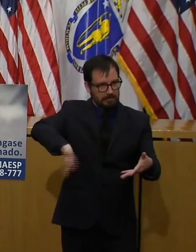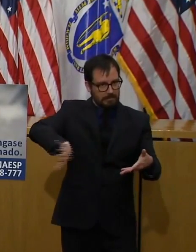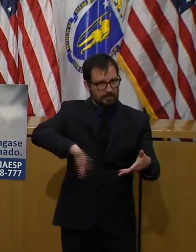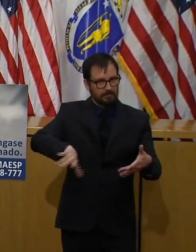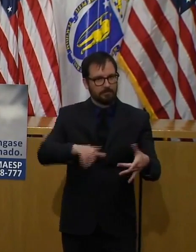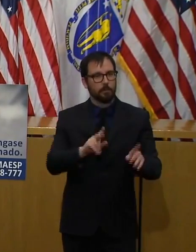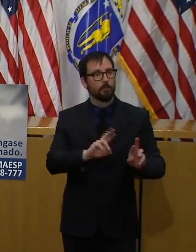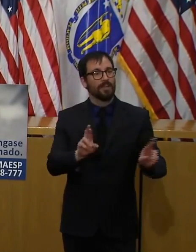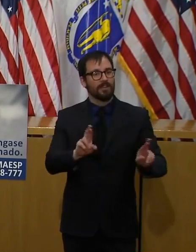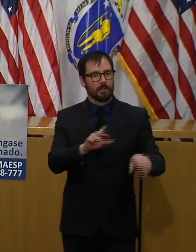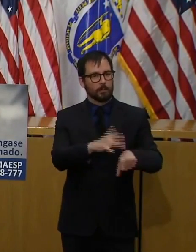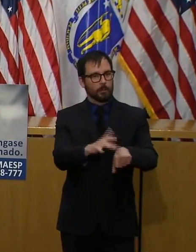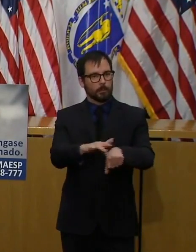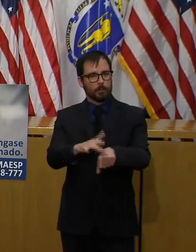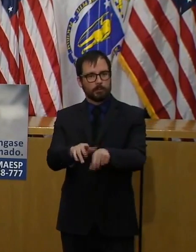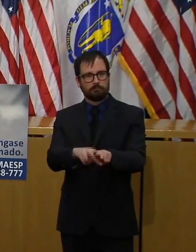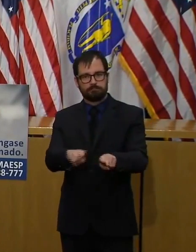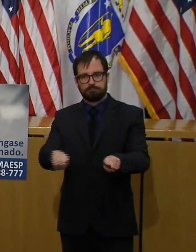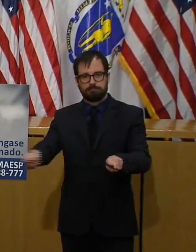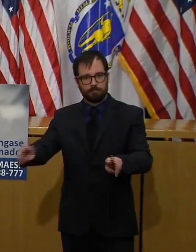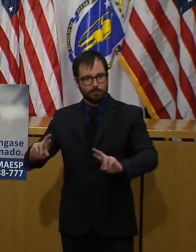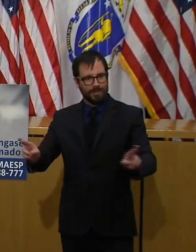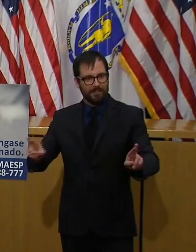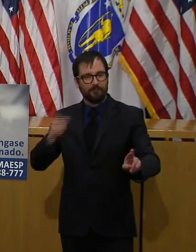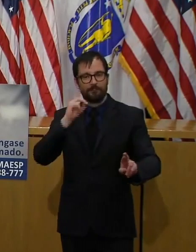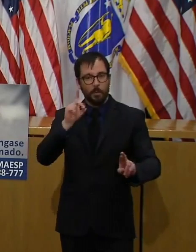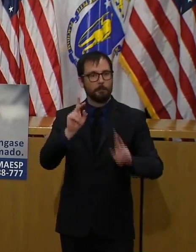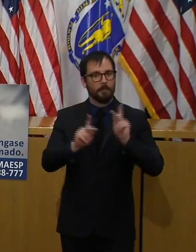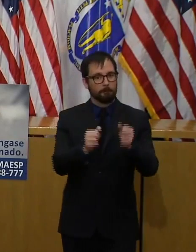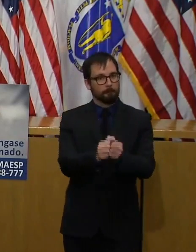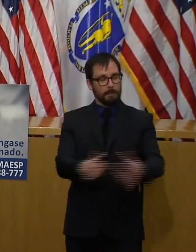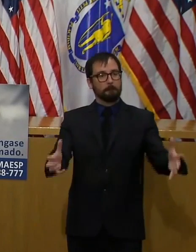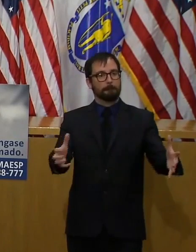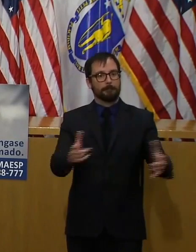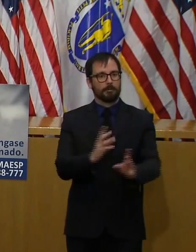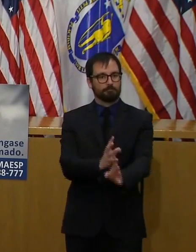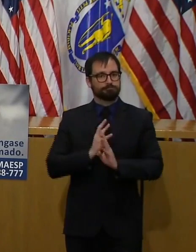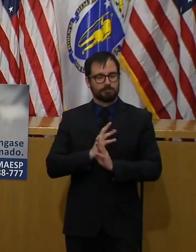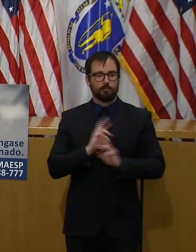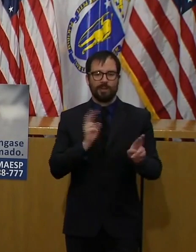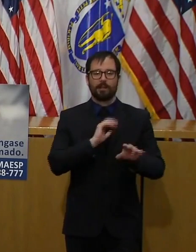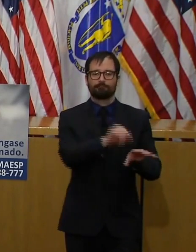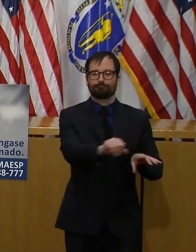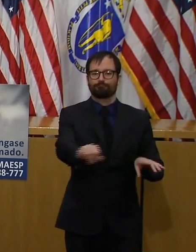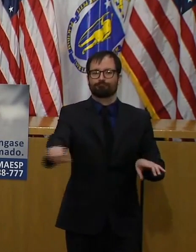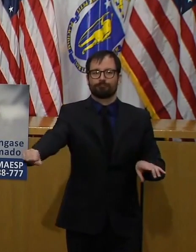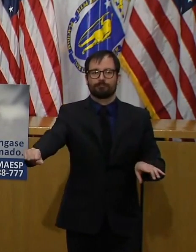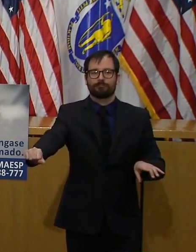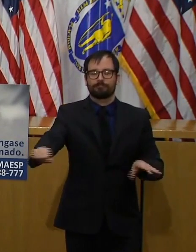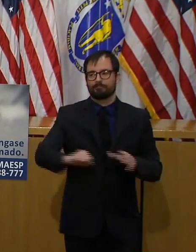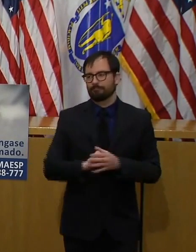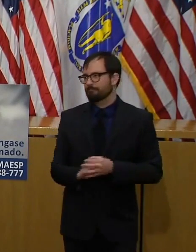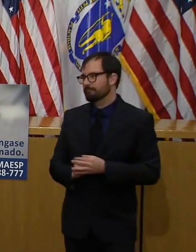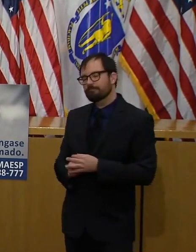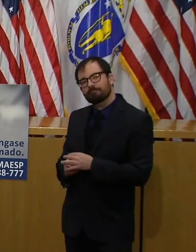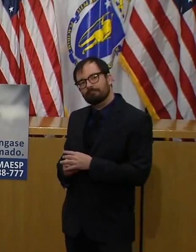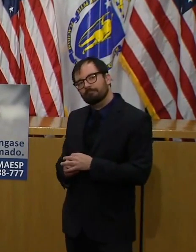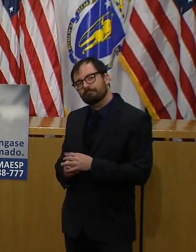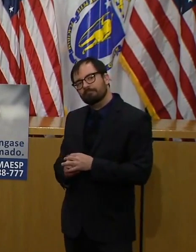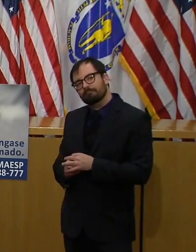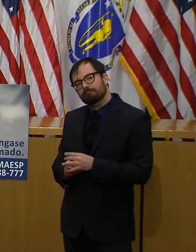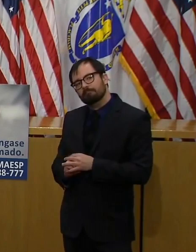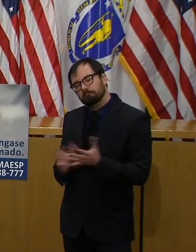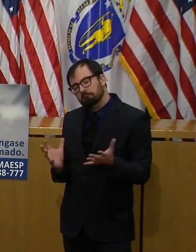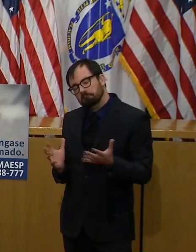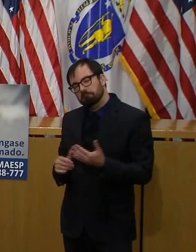deal with the surge associated with COVID-19 patients. And I think much of the reason why we